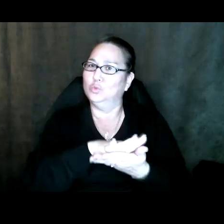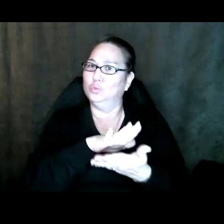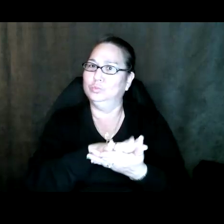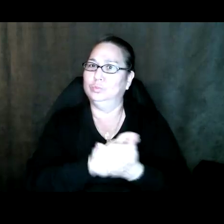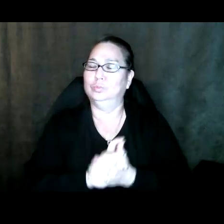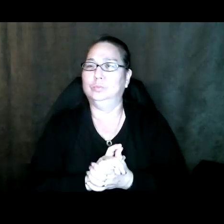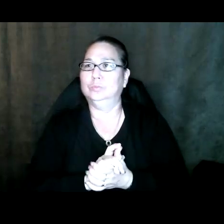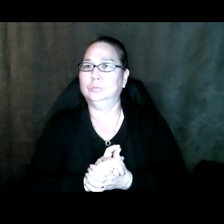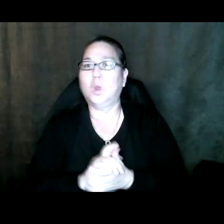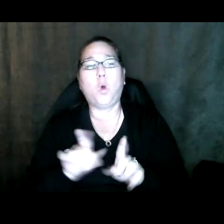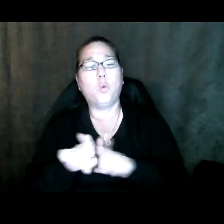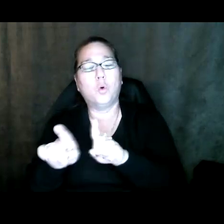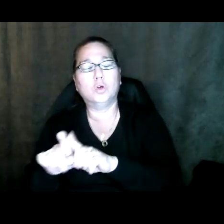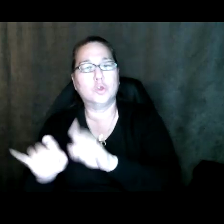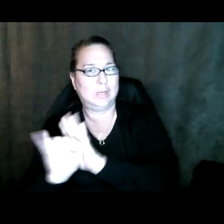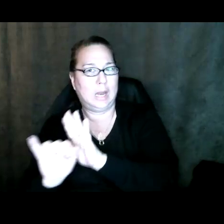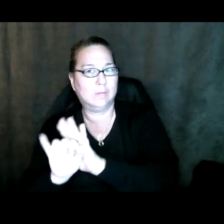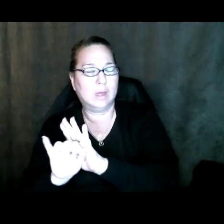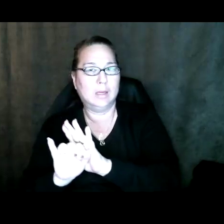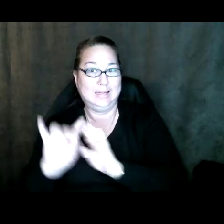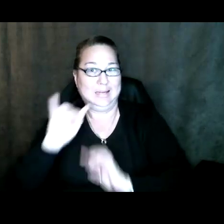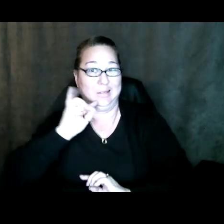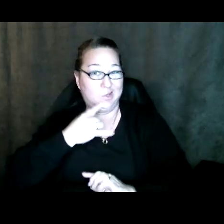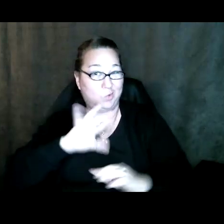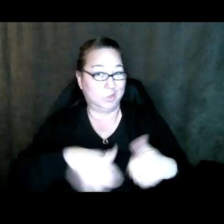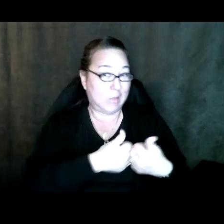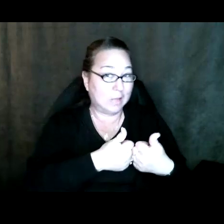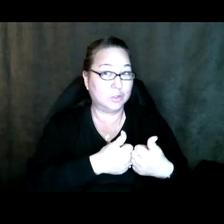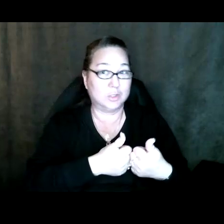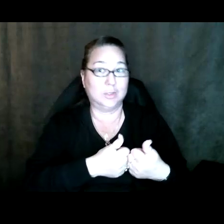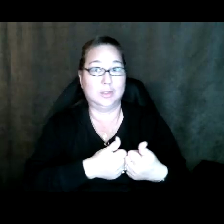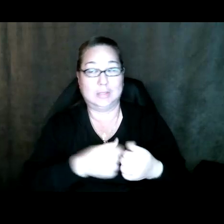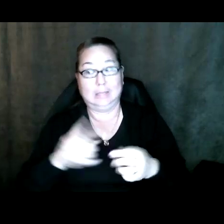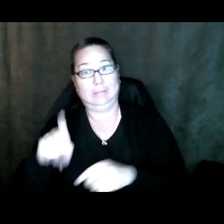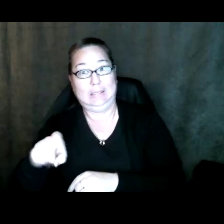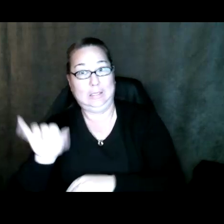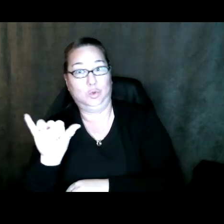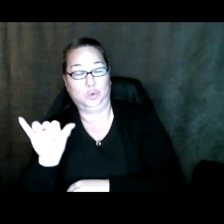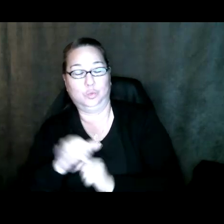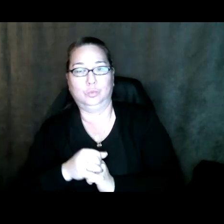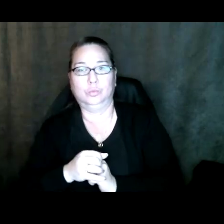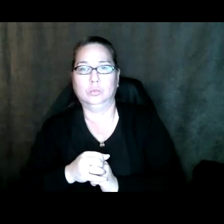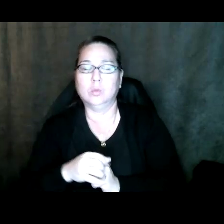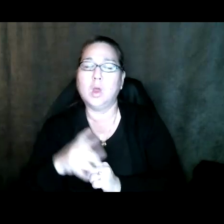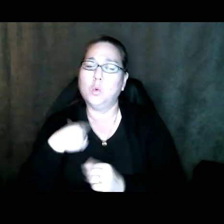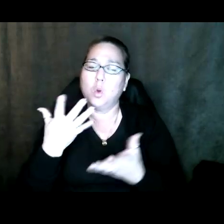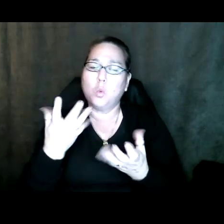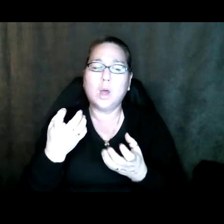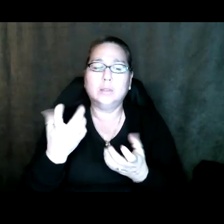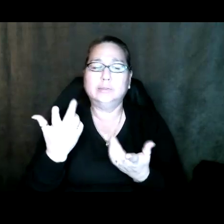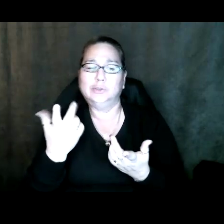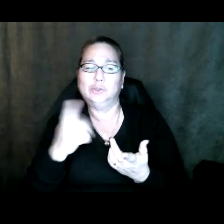We also identify serious challenges and needs. There is urgency to accelerate improvement and